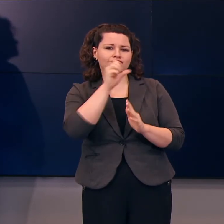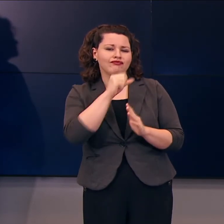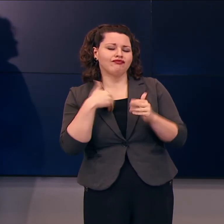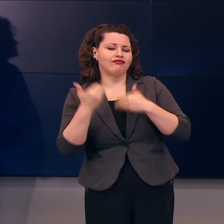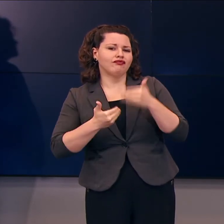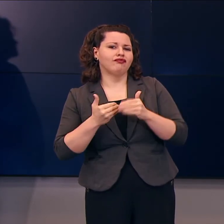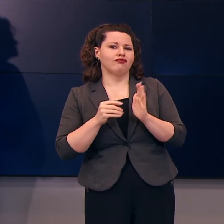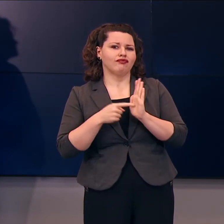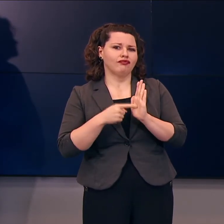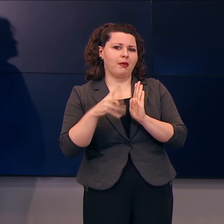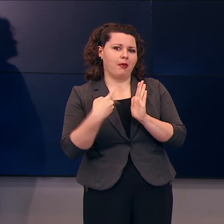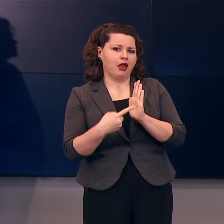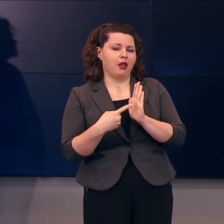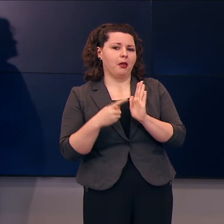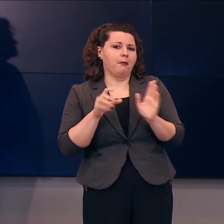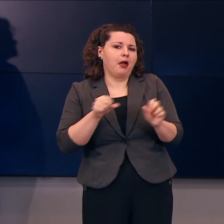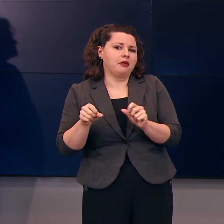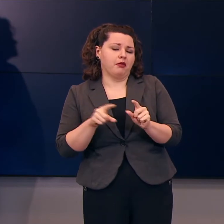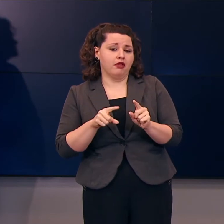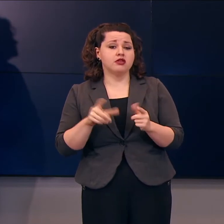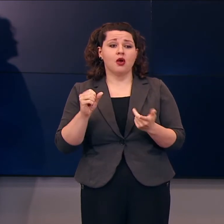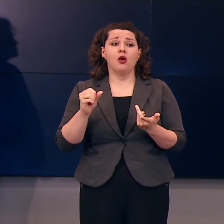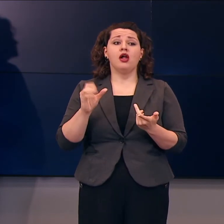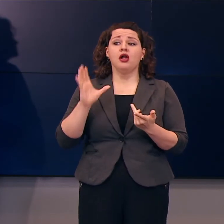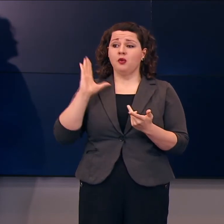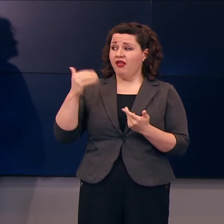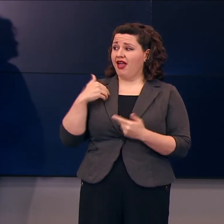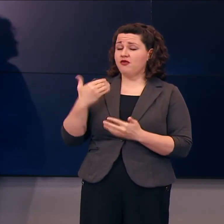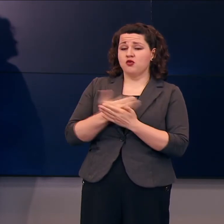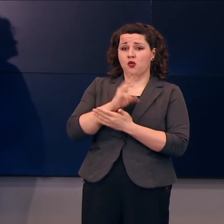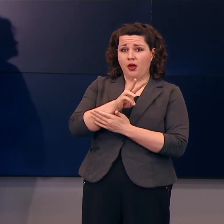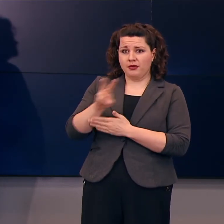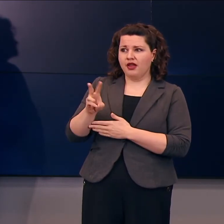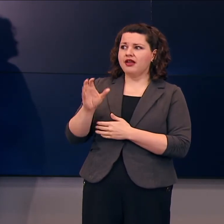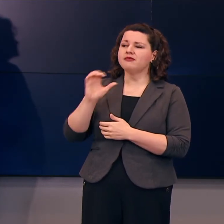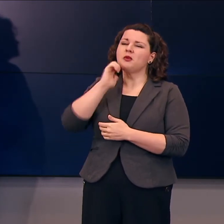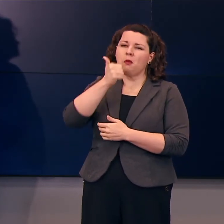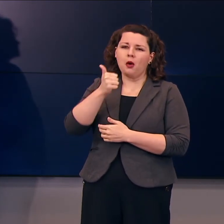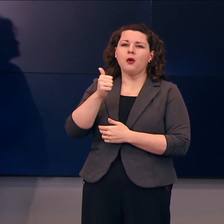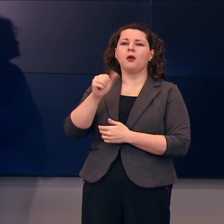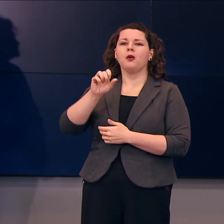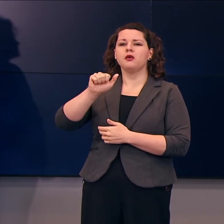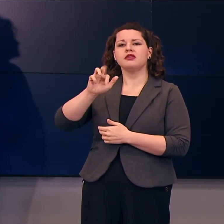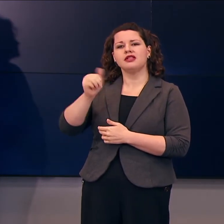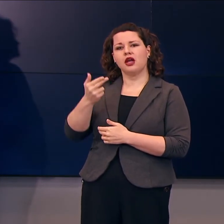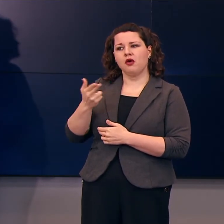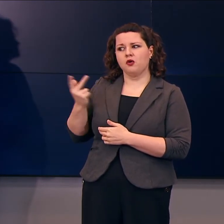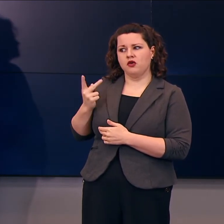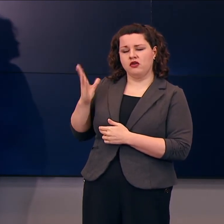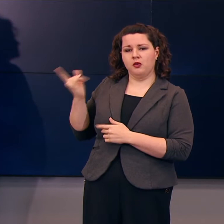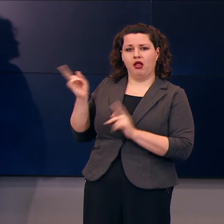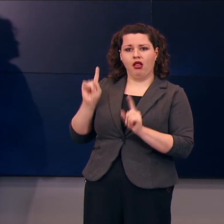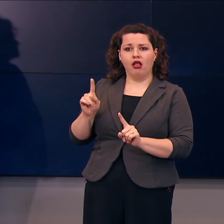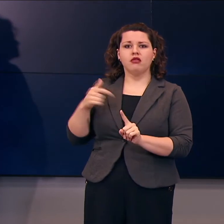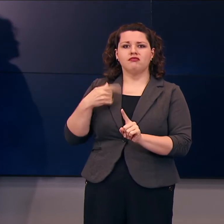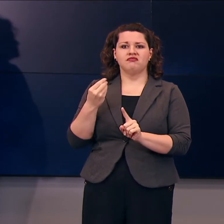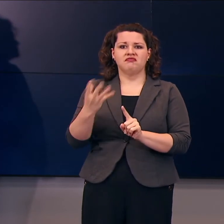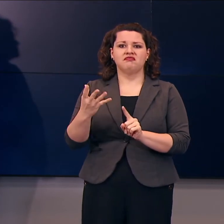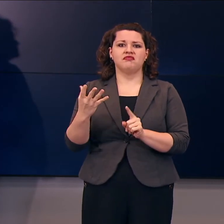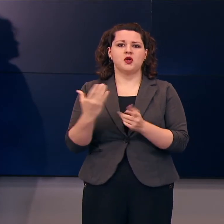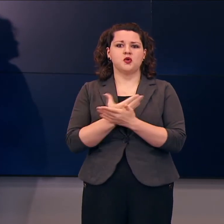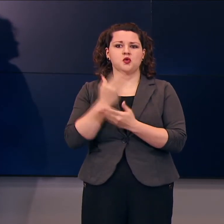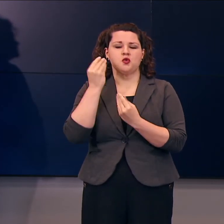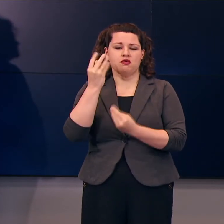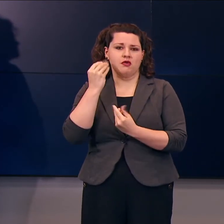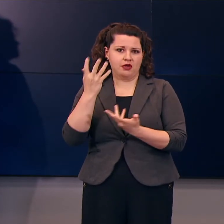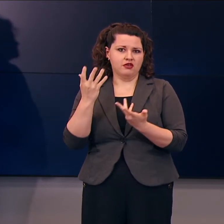Iowans tomorrow with a new website. So Sarah and I will be back tomorrow talking about that, which will provide Iowans with some additional